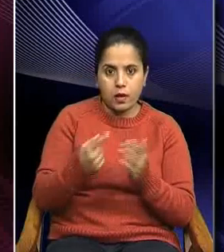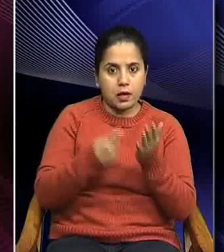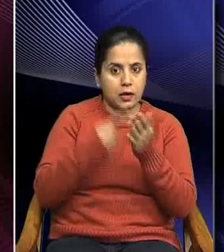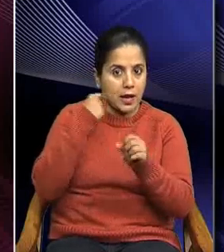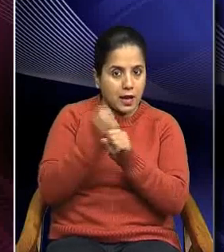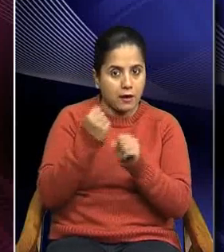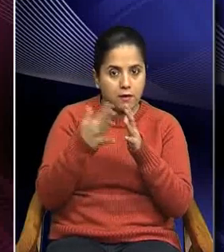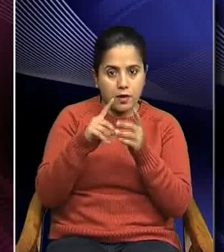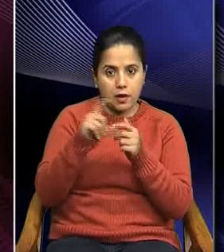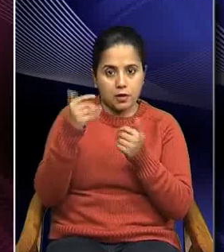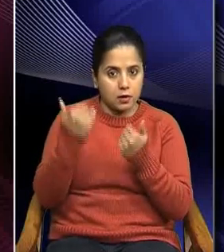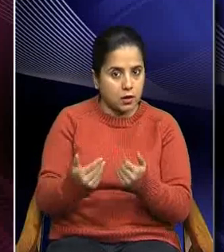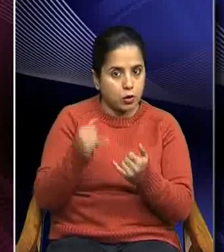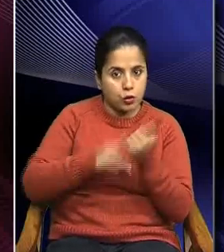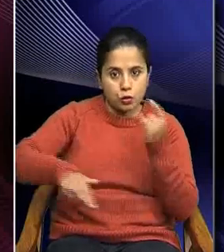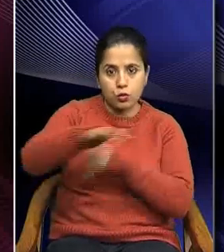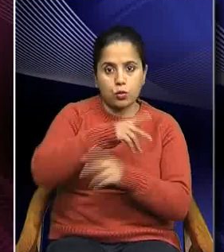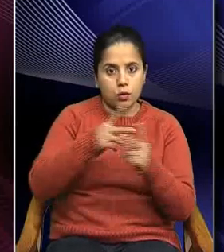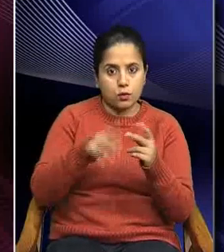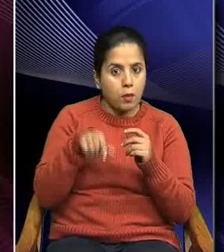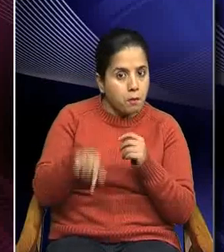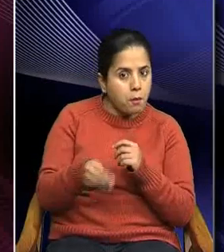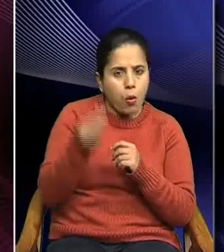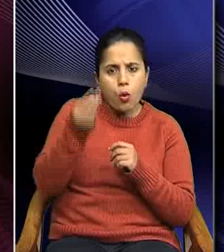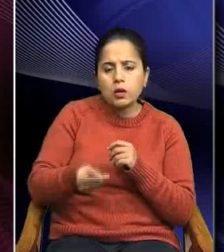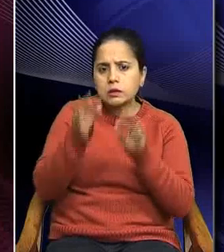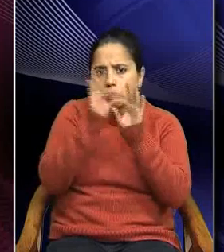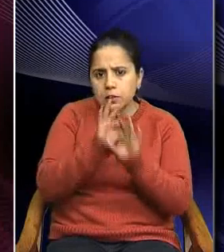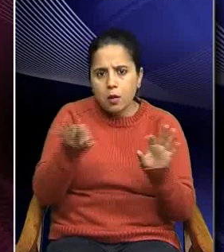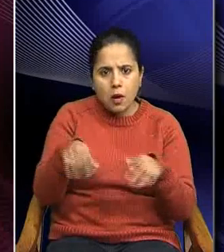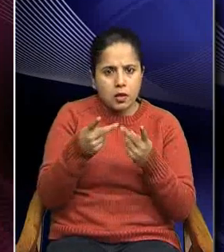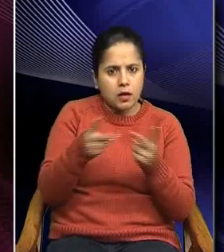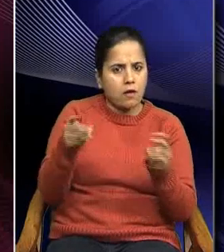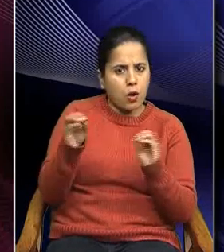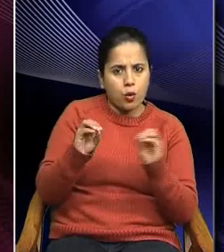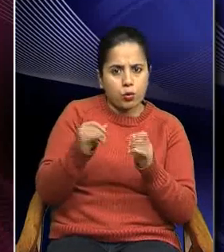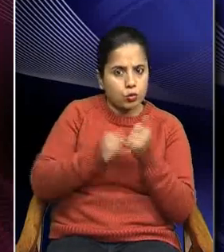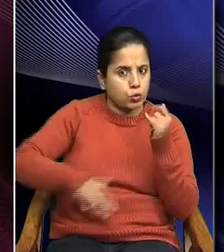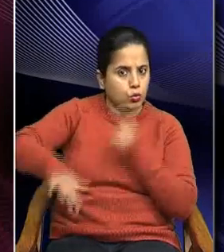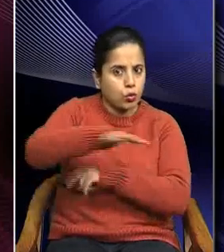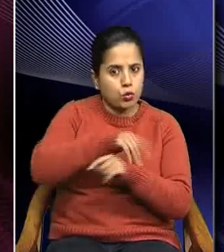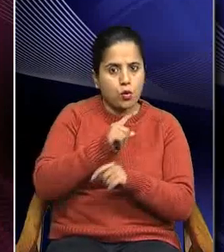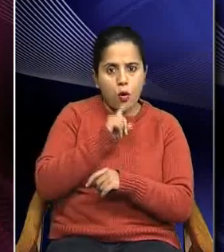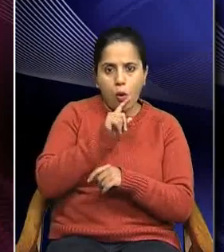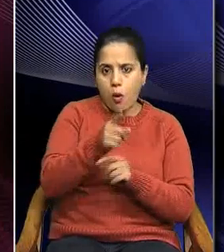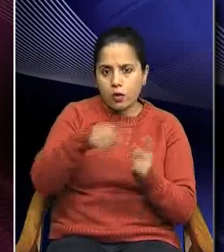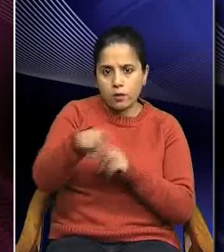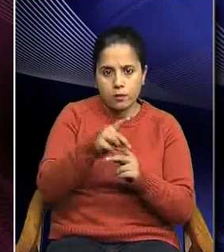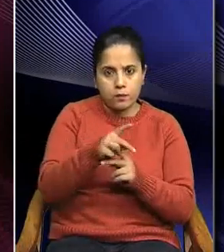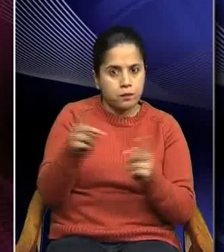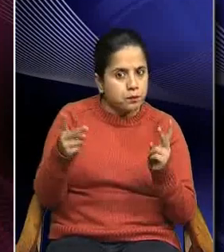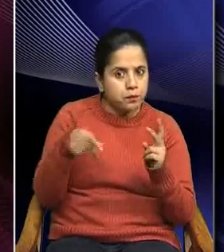society represented a more simple and undifferentiated social order as compared to